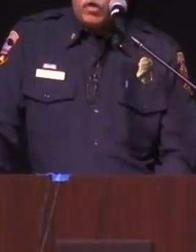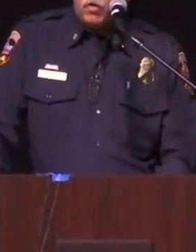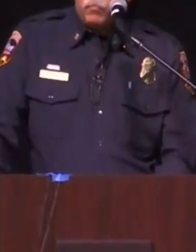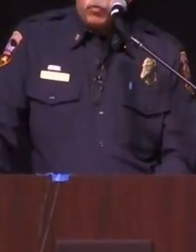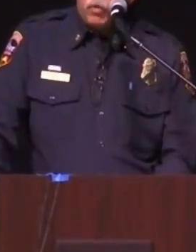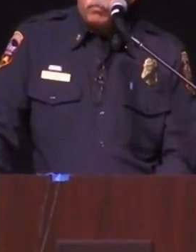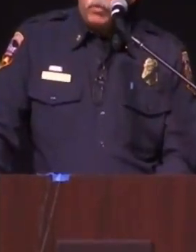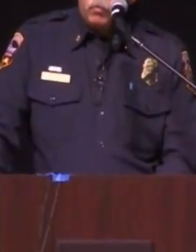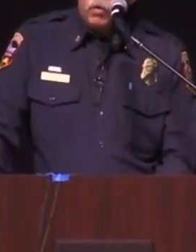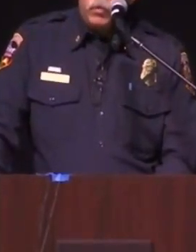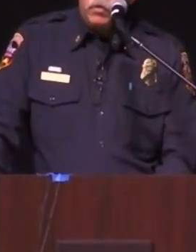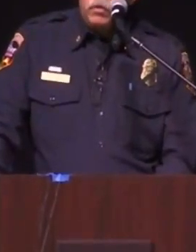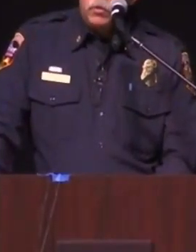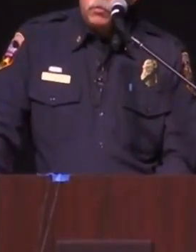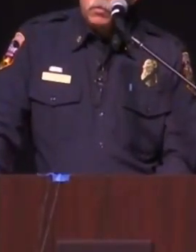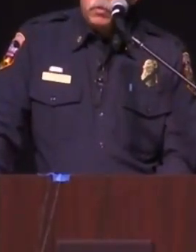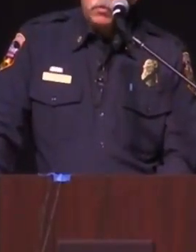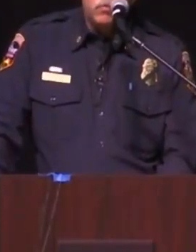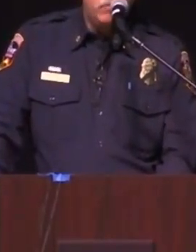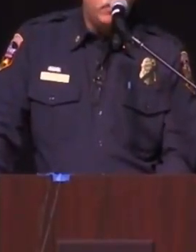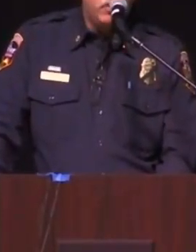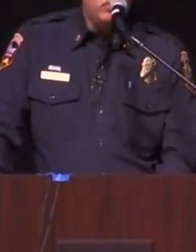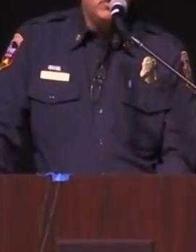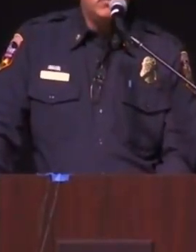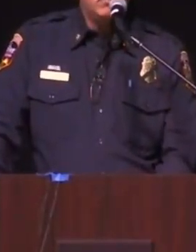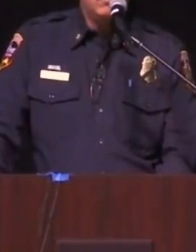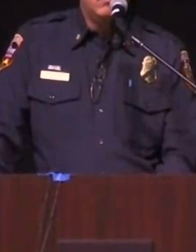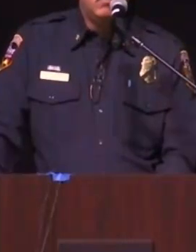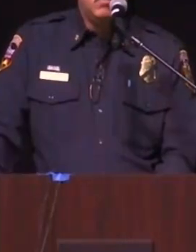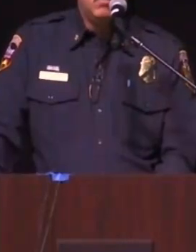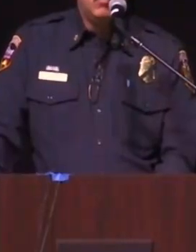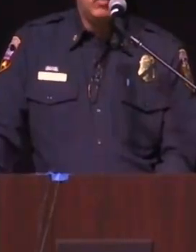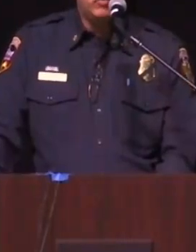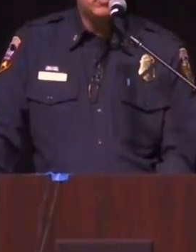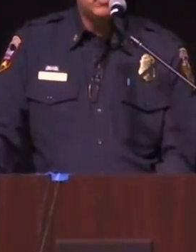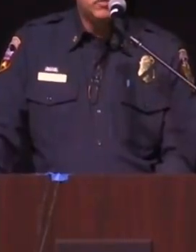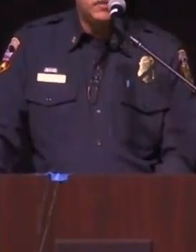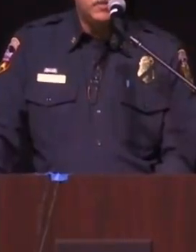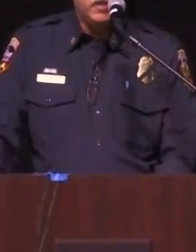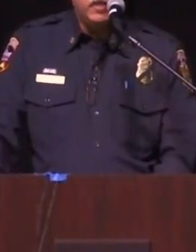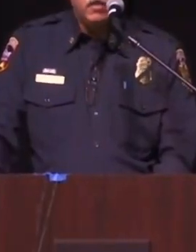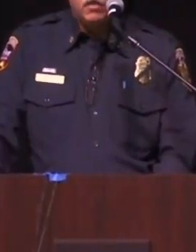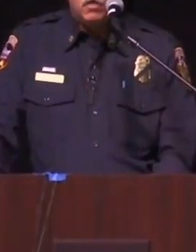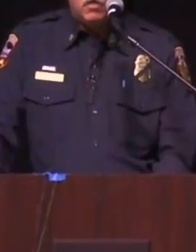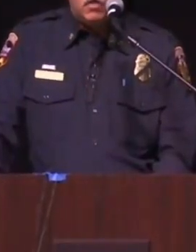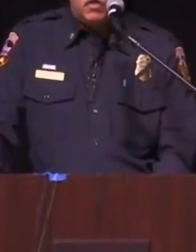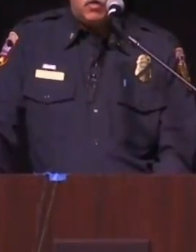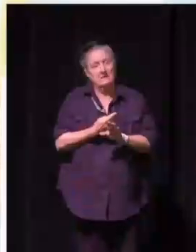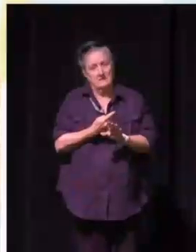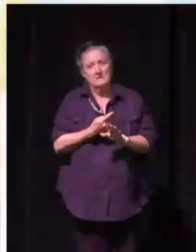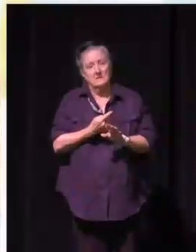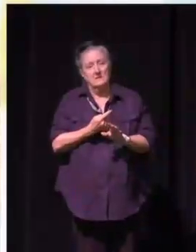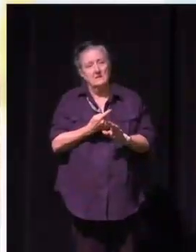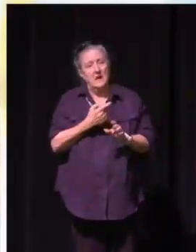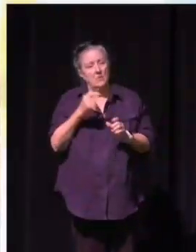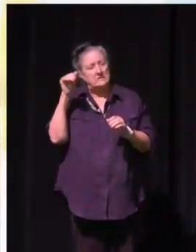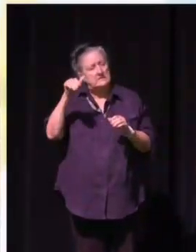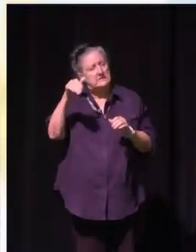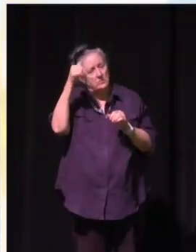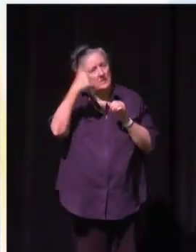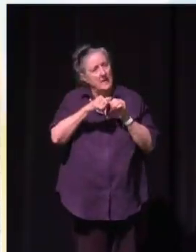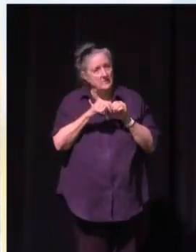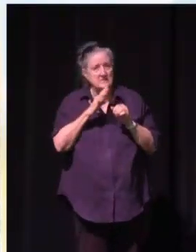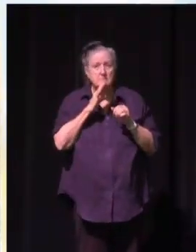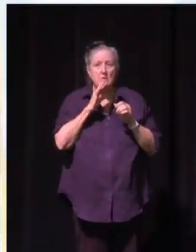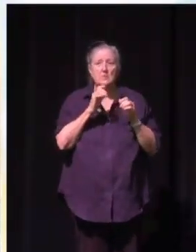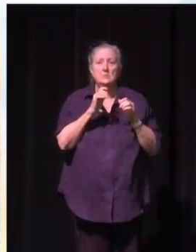As you're aware, you're probably aware, we did issue some additional evacuation orders today. And I want to remind you, and